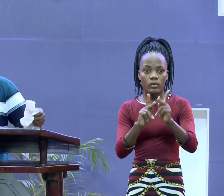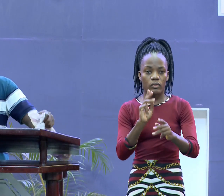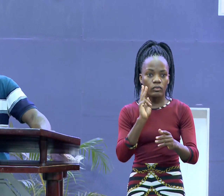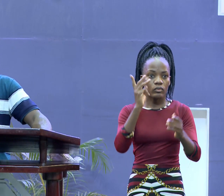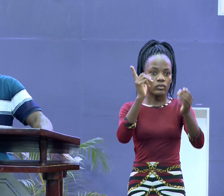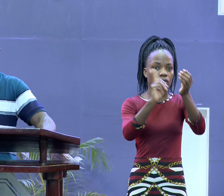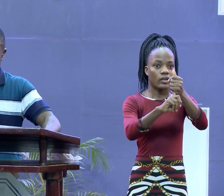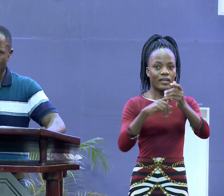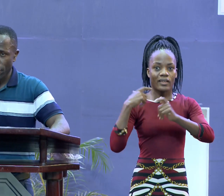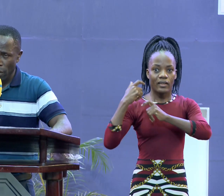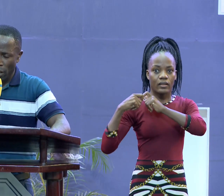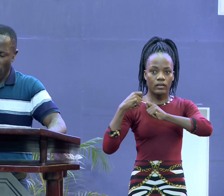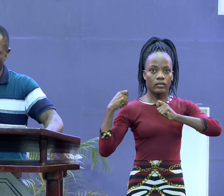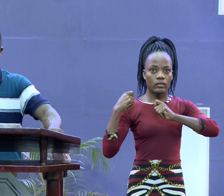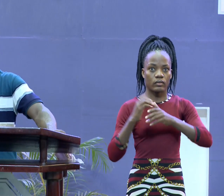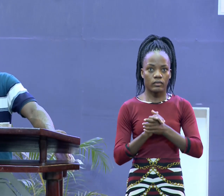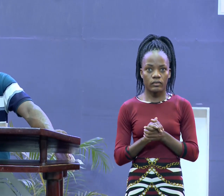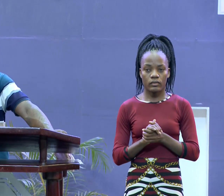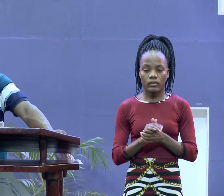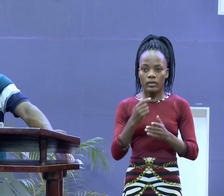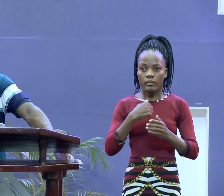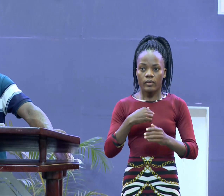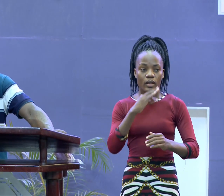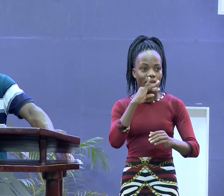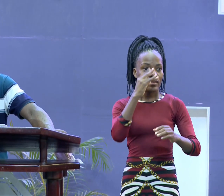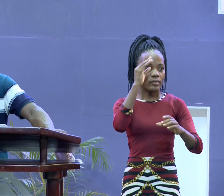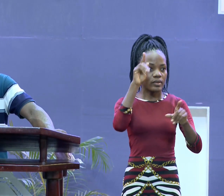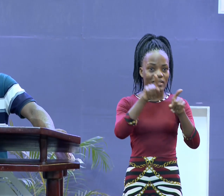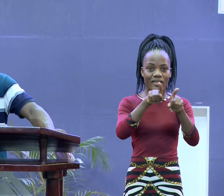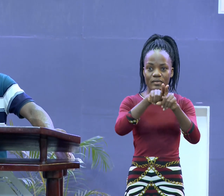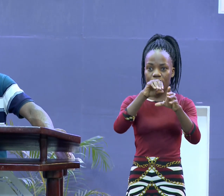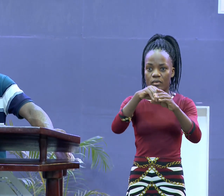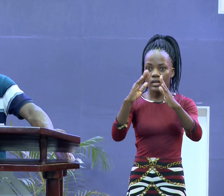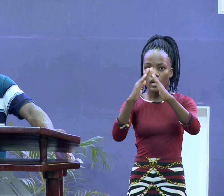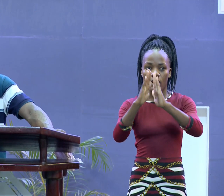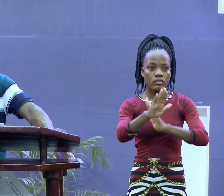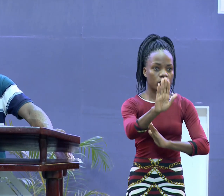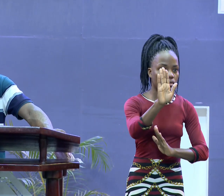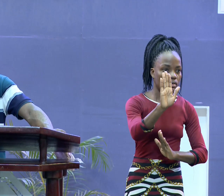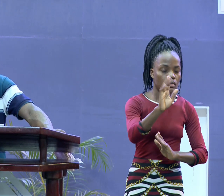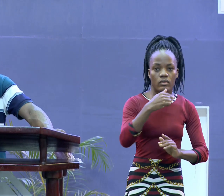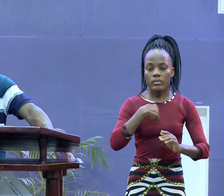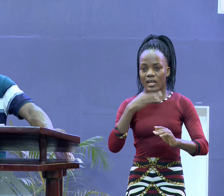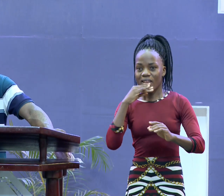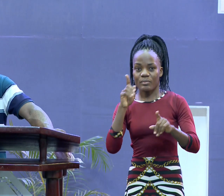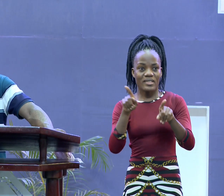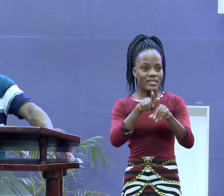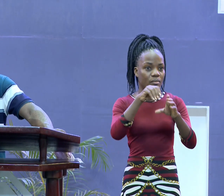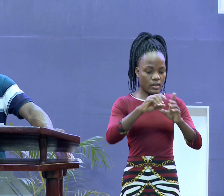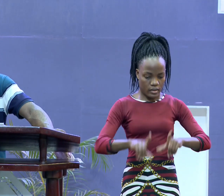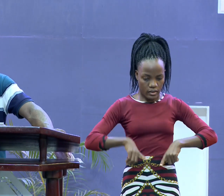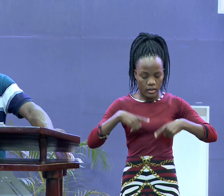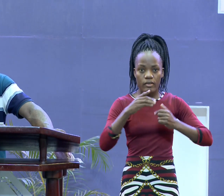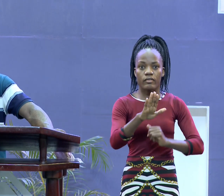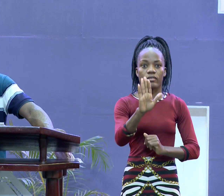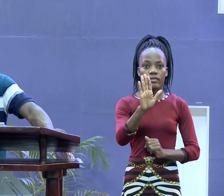them. Bajja kwetwalira ebyo ebyabwe. I speak the same in your house. Njogera kye kimu mu nyumba. I speak the same in your life. Njogera kye kimu